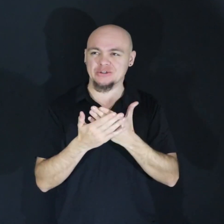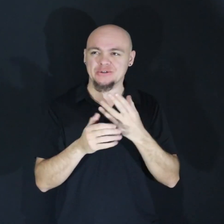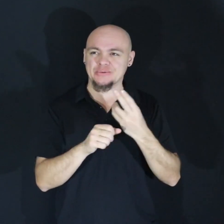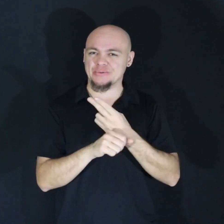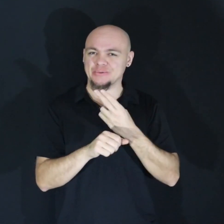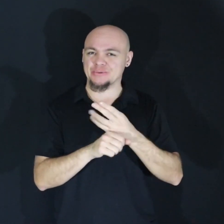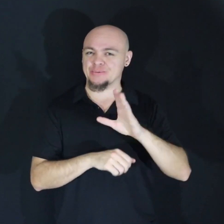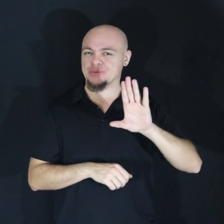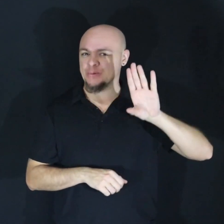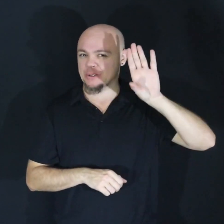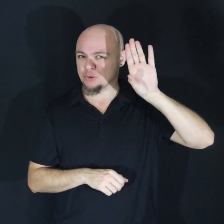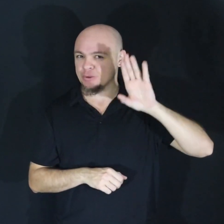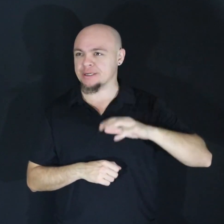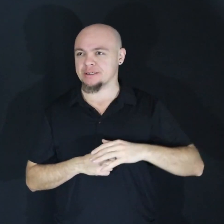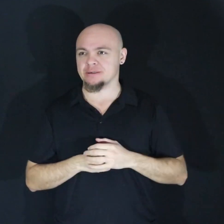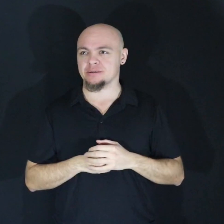hand.